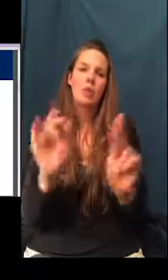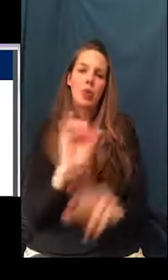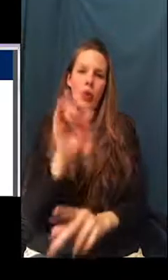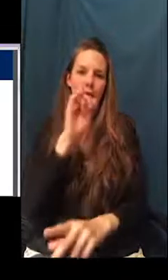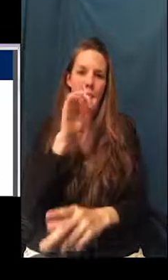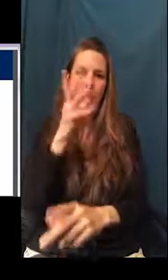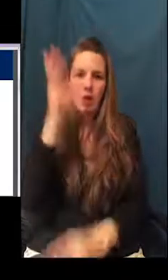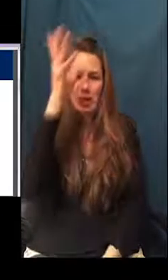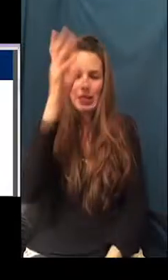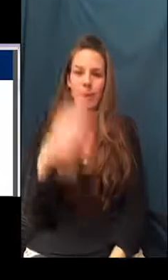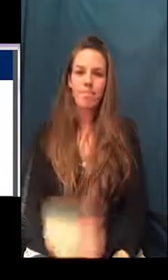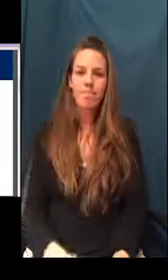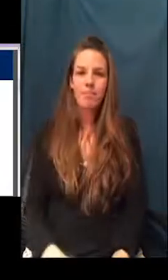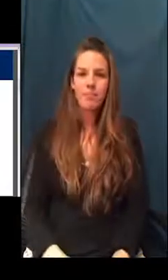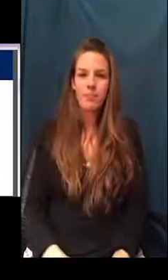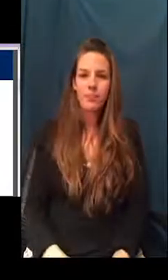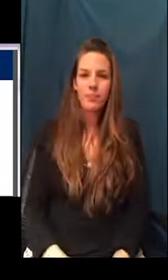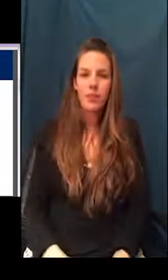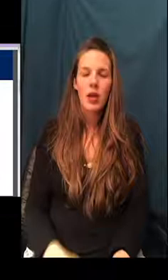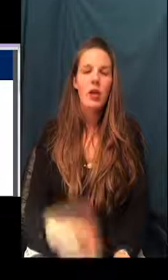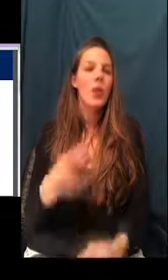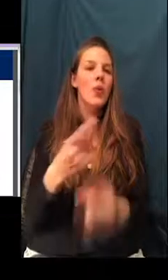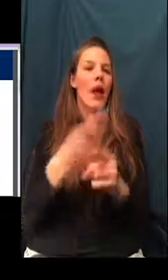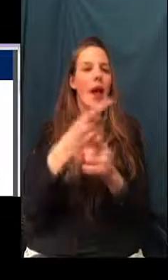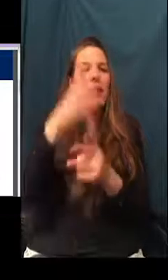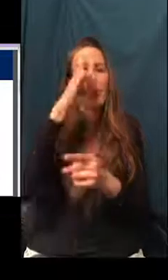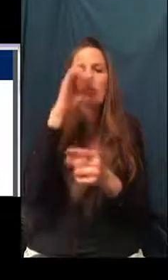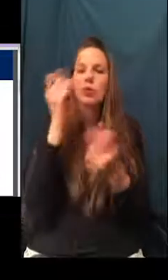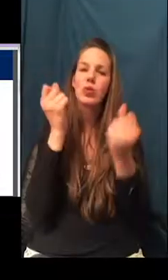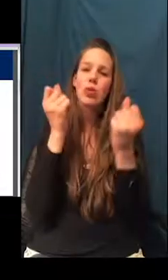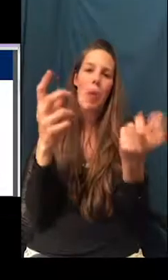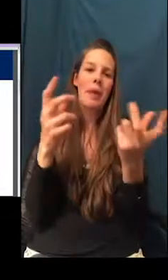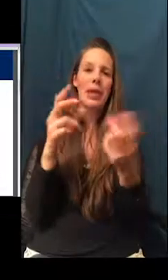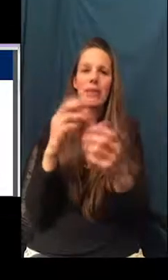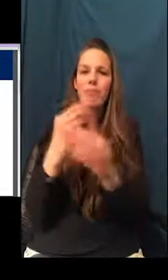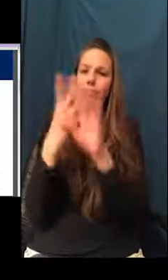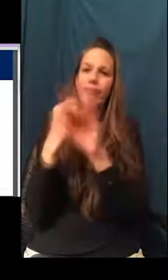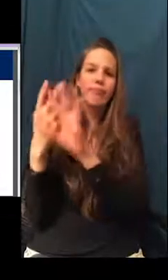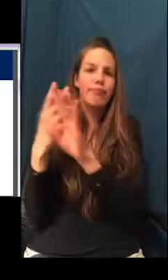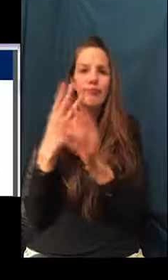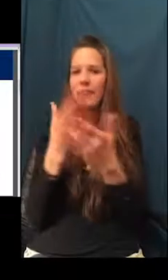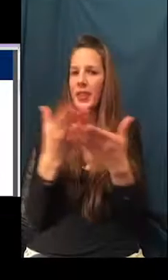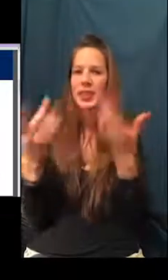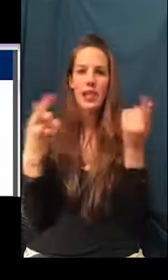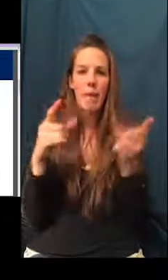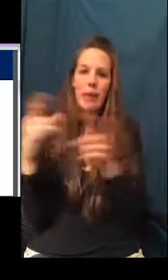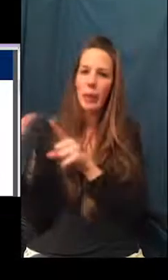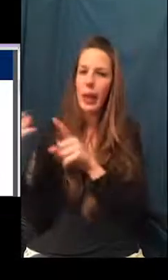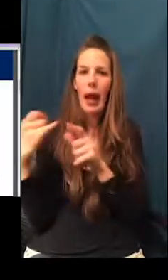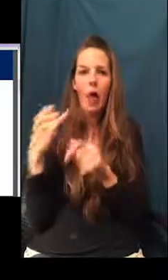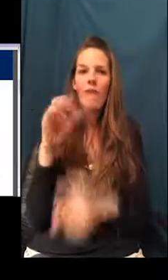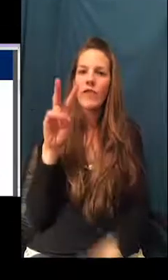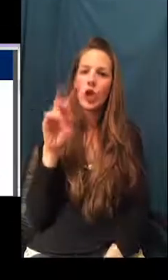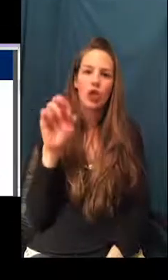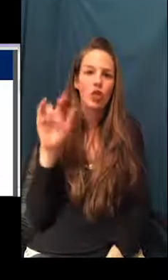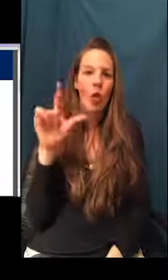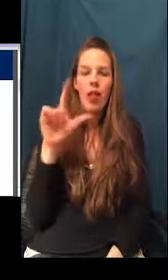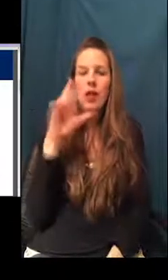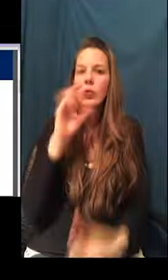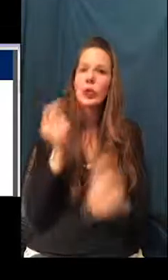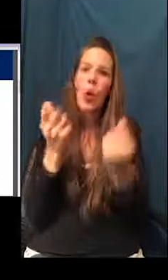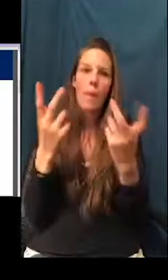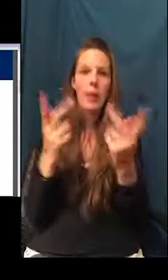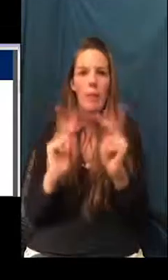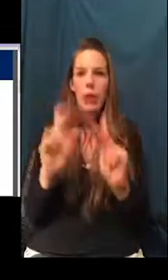opportunity for parents. Right. I think there's so many virtual things out there now that so many people are